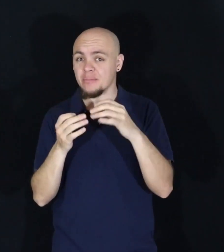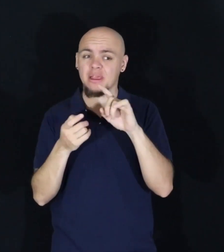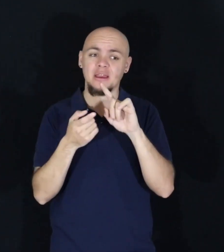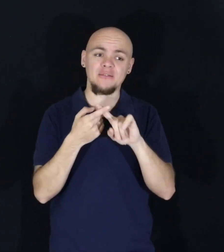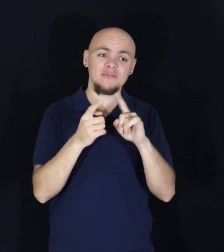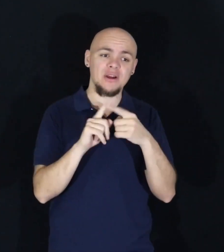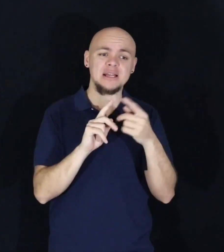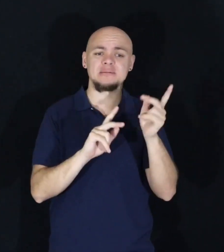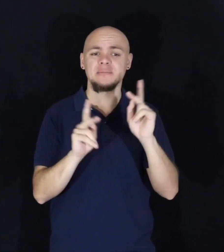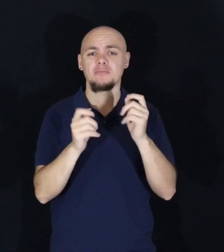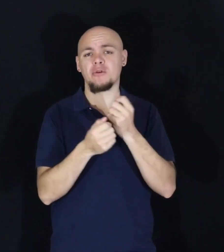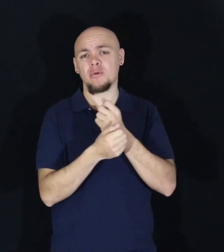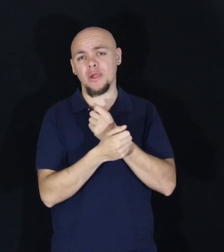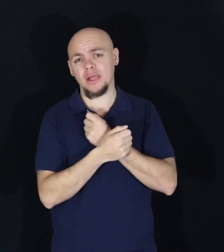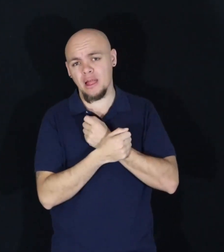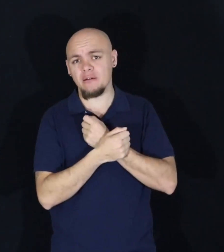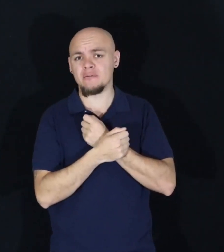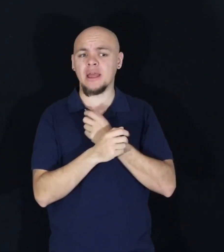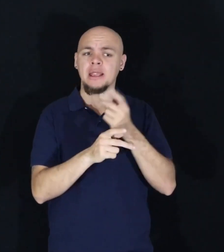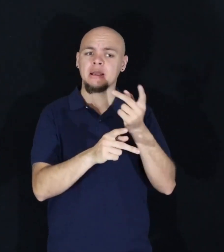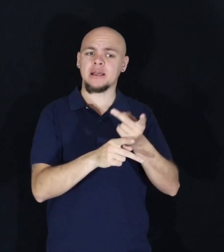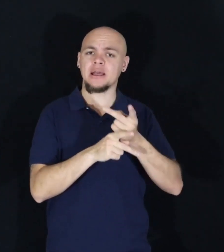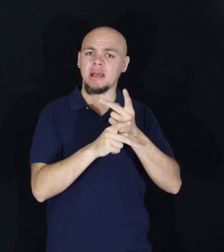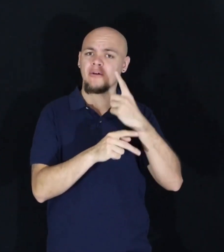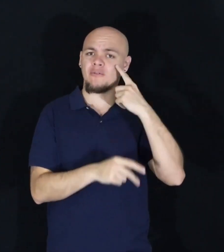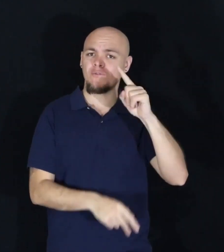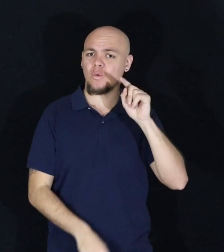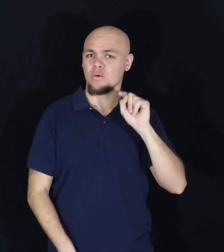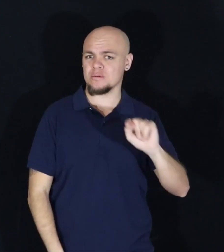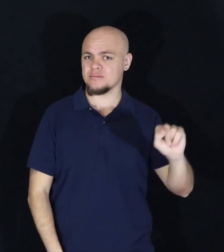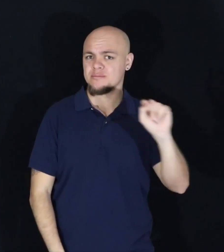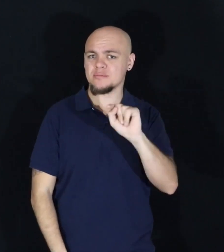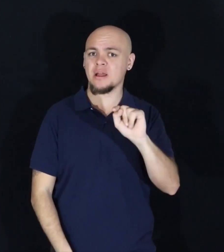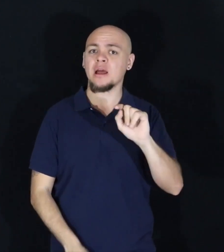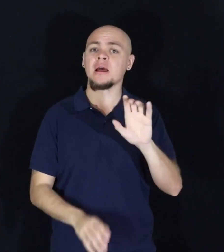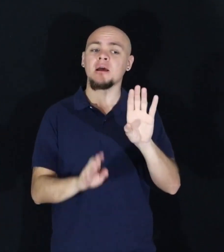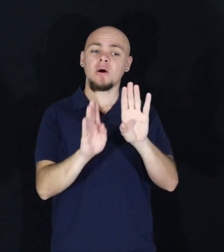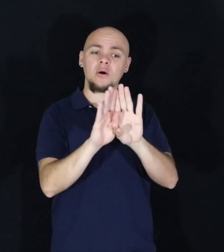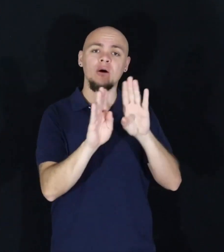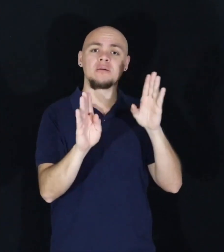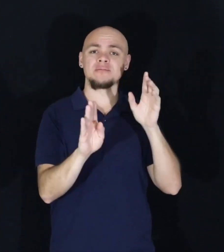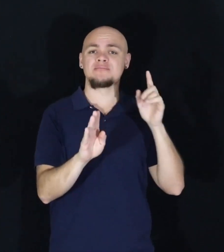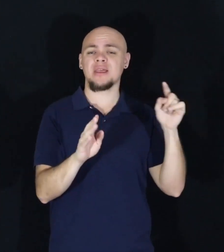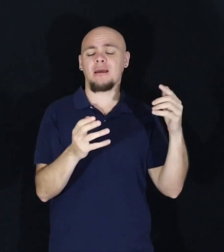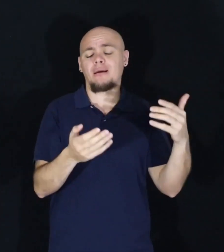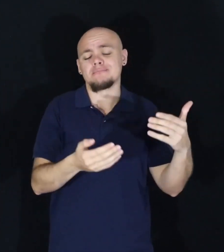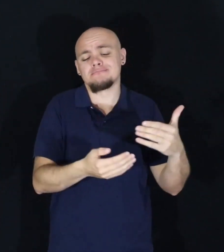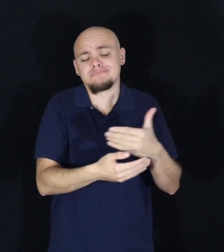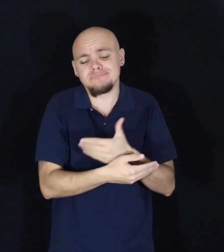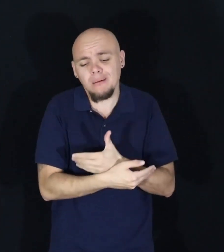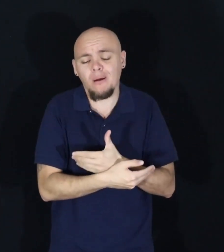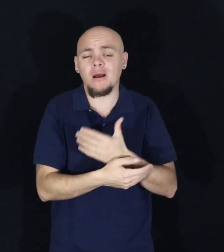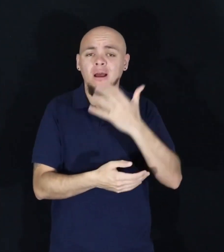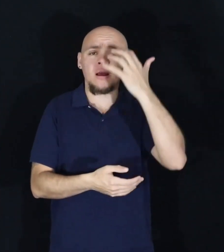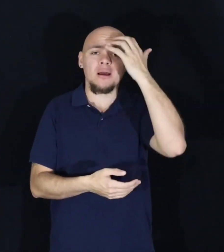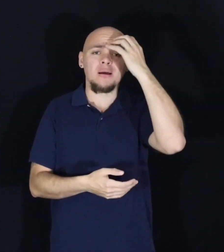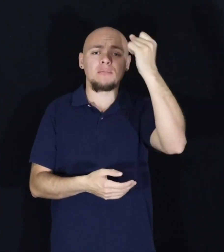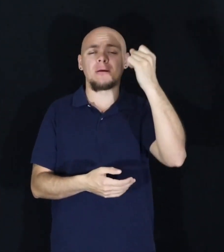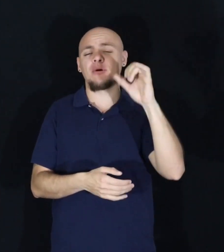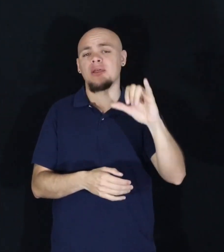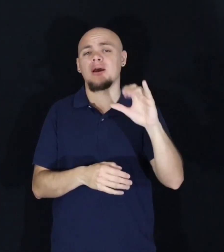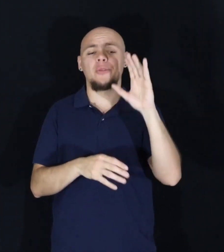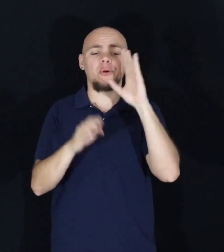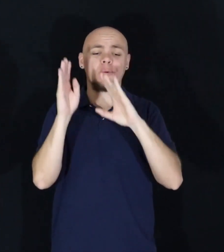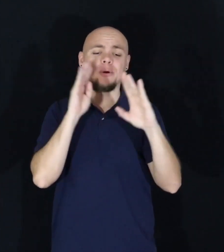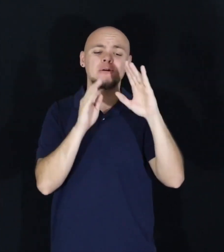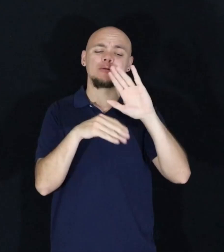for. I opened the door and my parents gave me a very memorable hug. All my worries seemed to seep